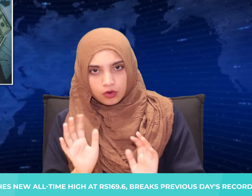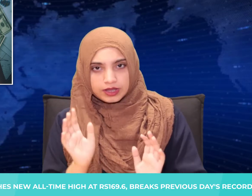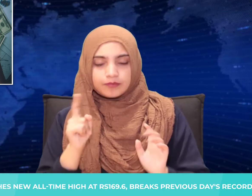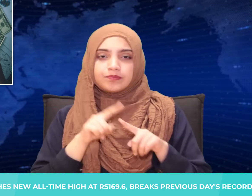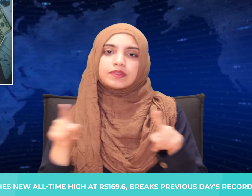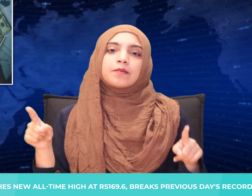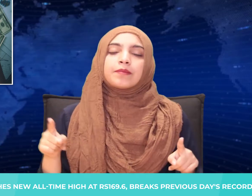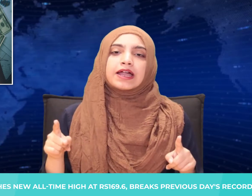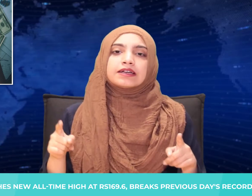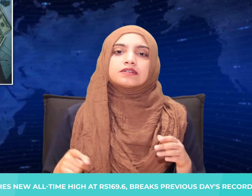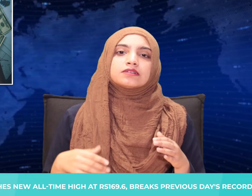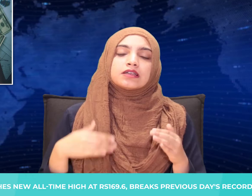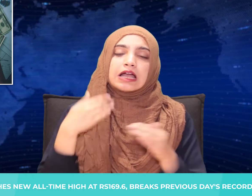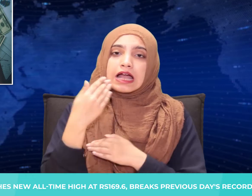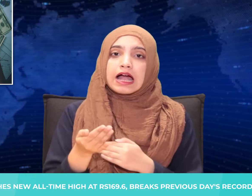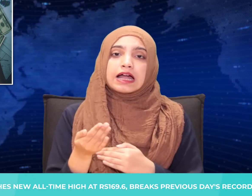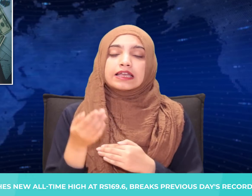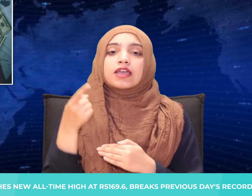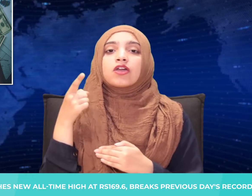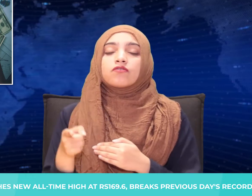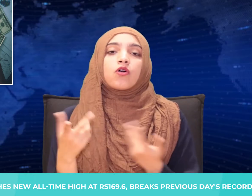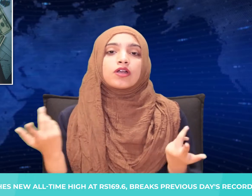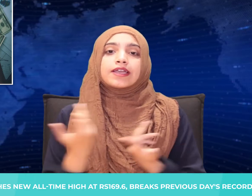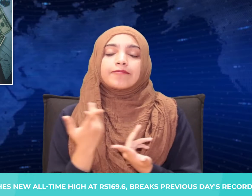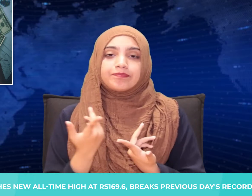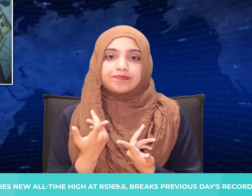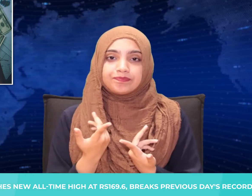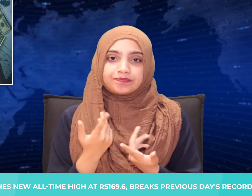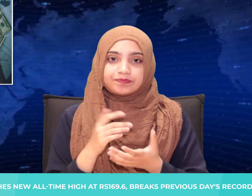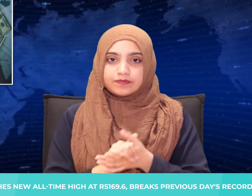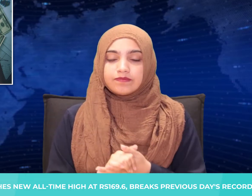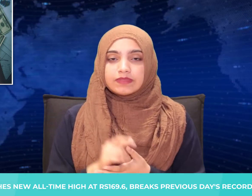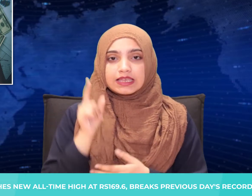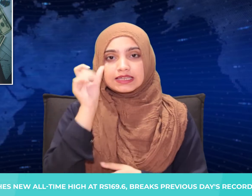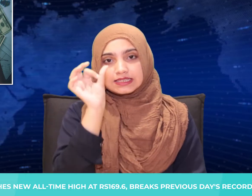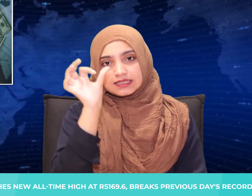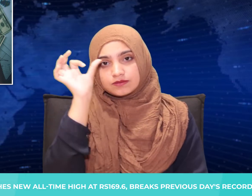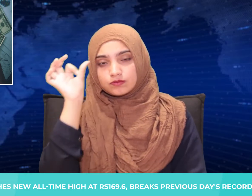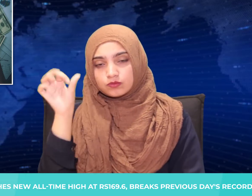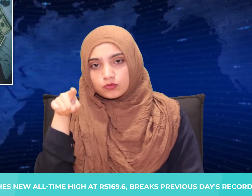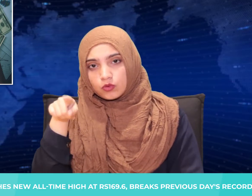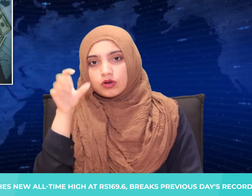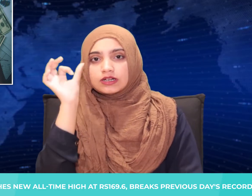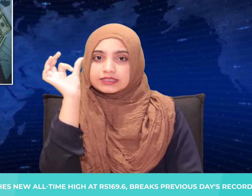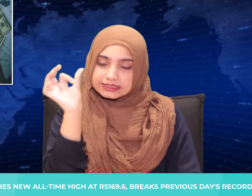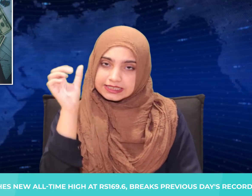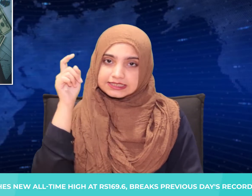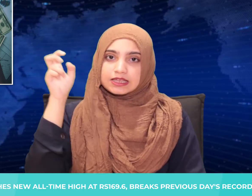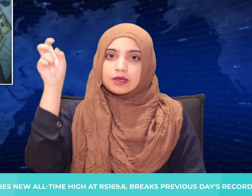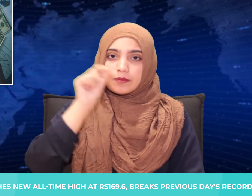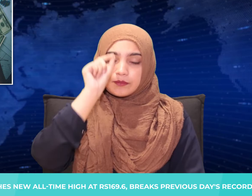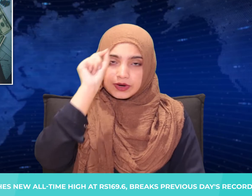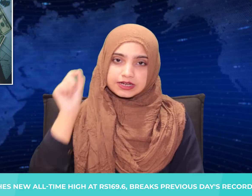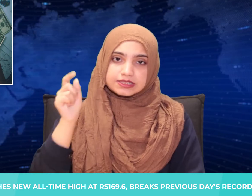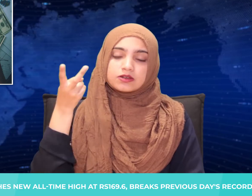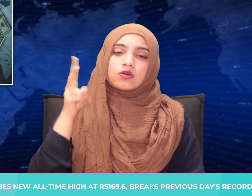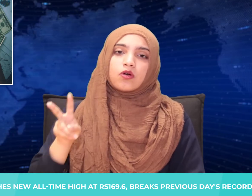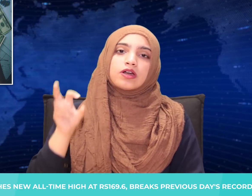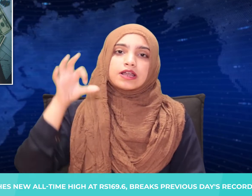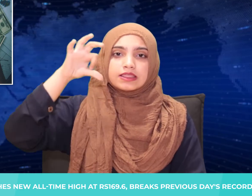However, the greenback started rising and has appreciated by 6.6% and 9.9% since